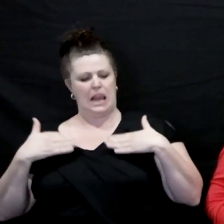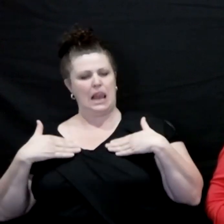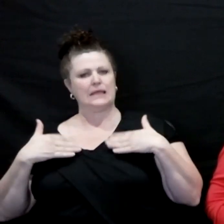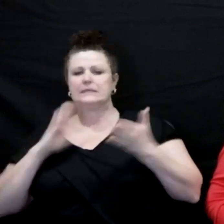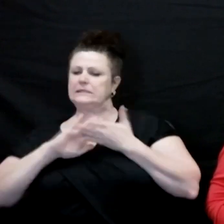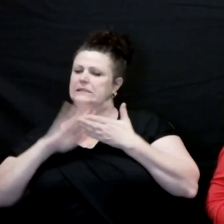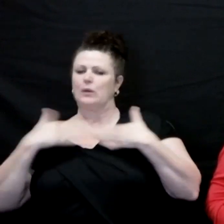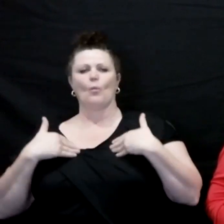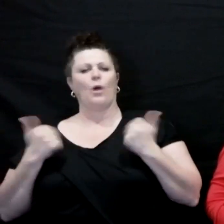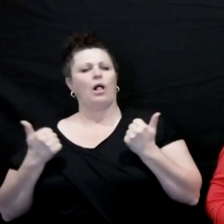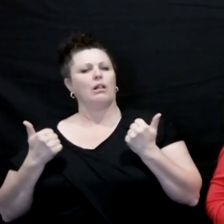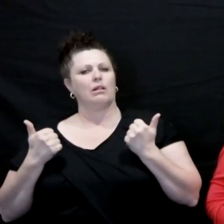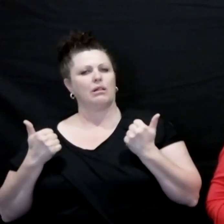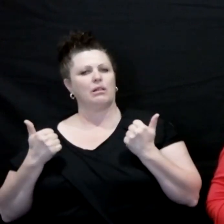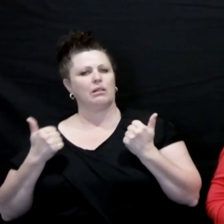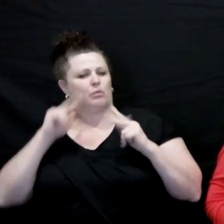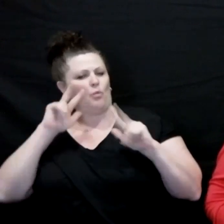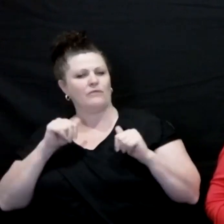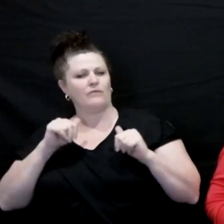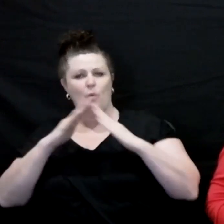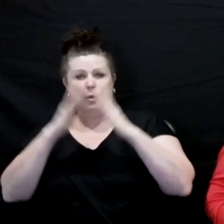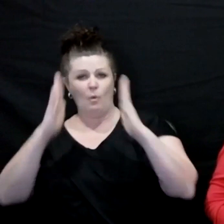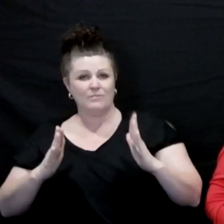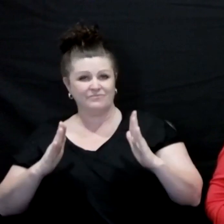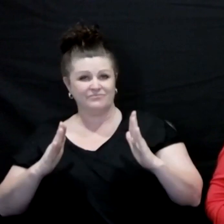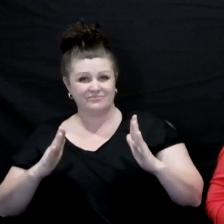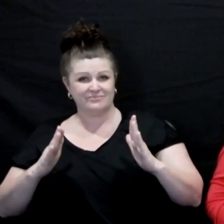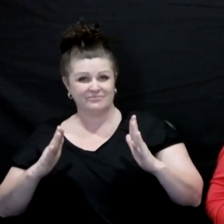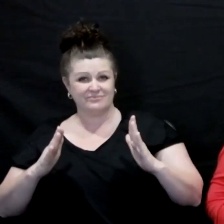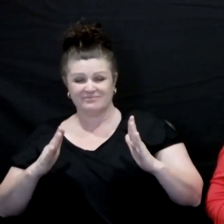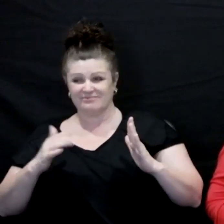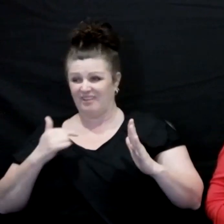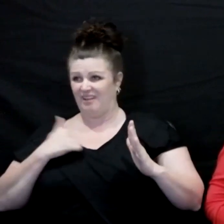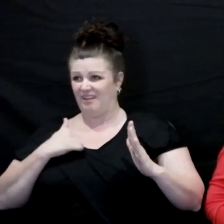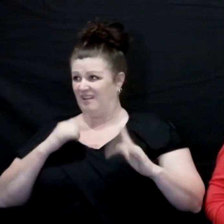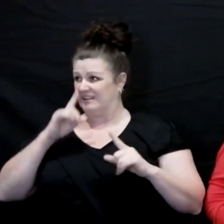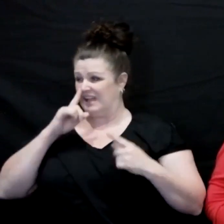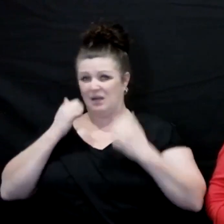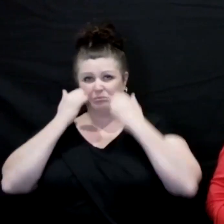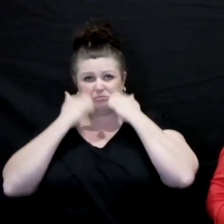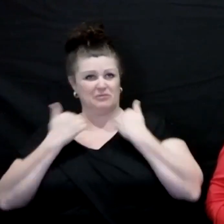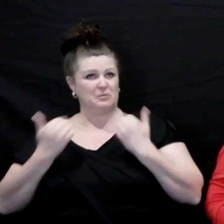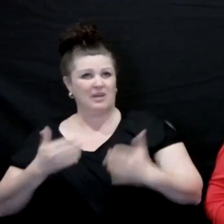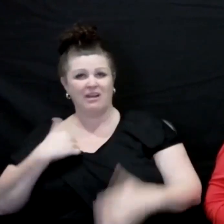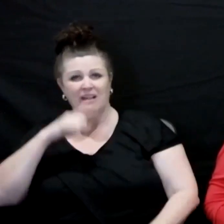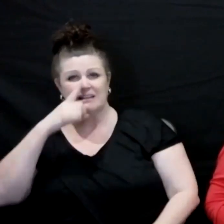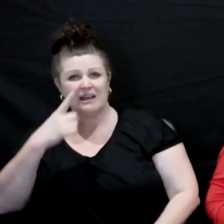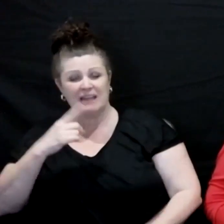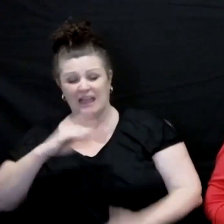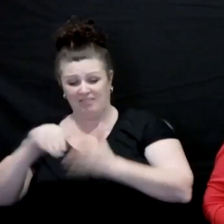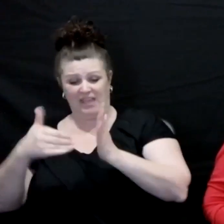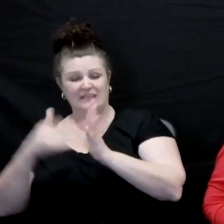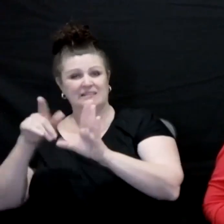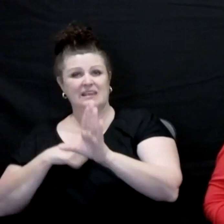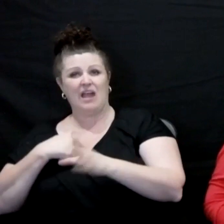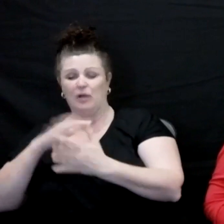home. I don't really provide proof of it except in my, you know, statement at the end of the year that I might